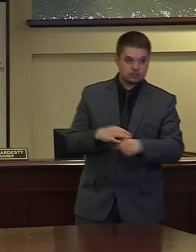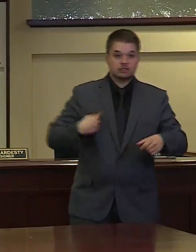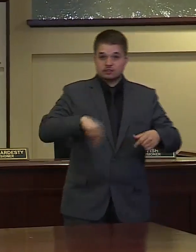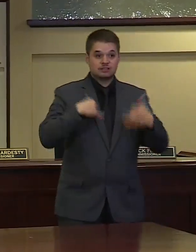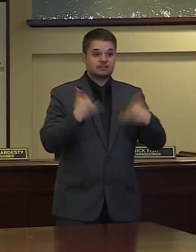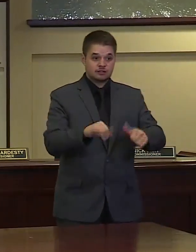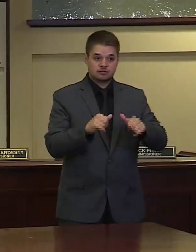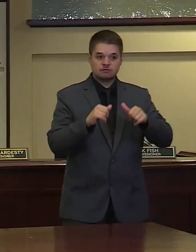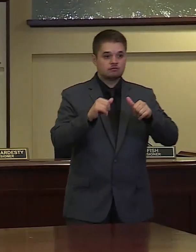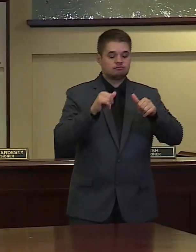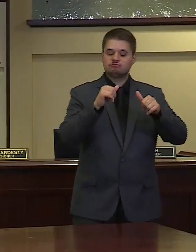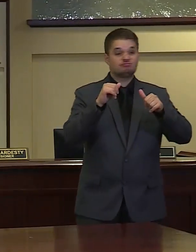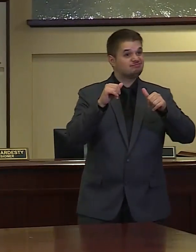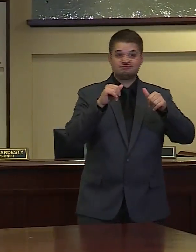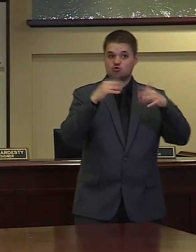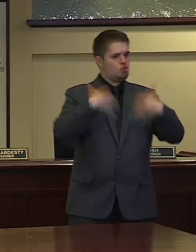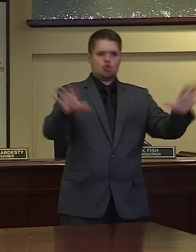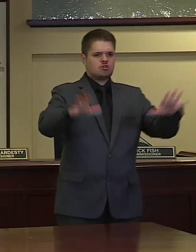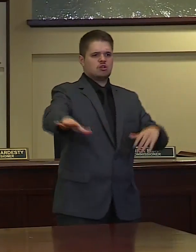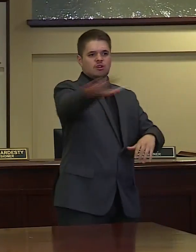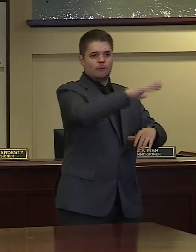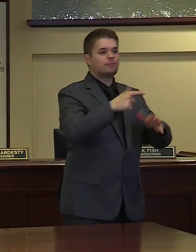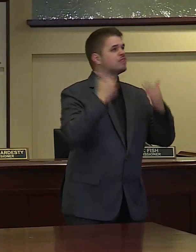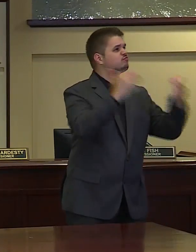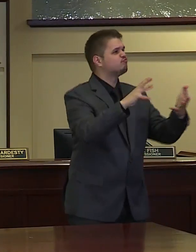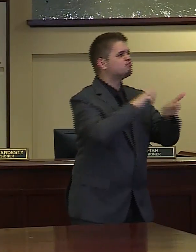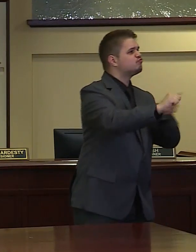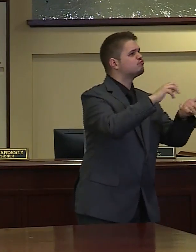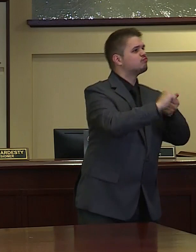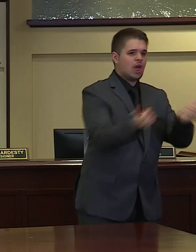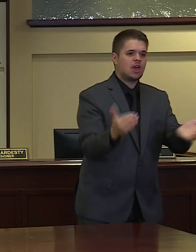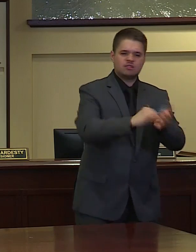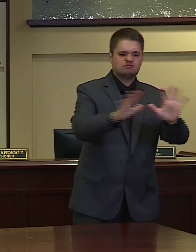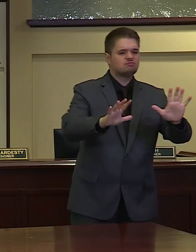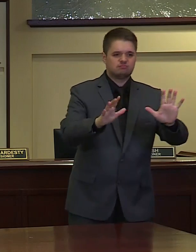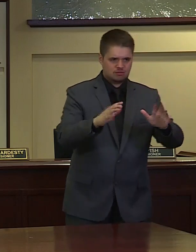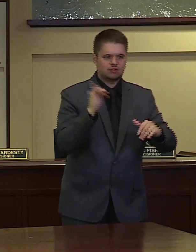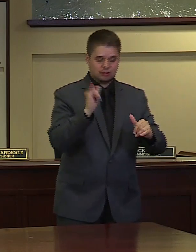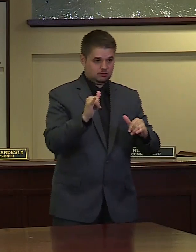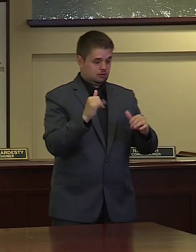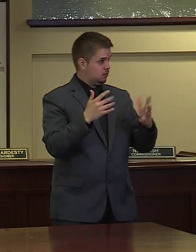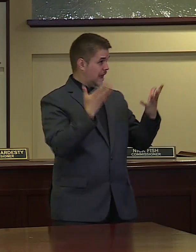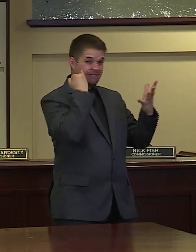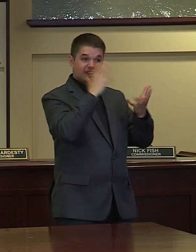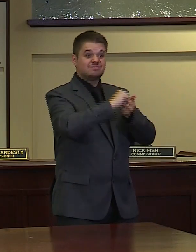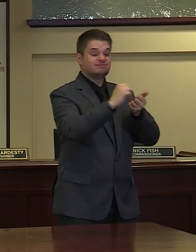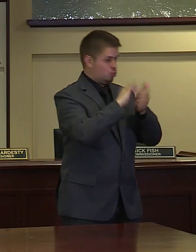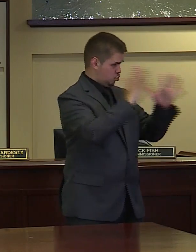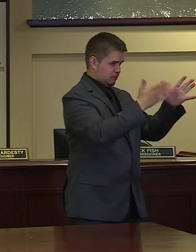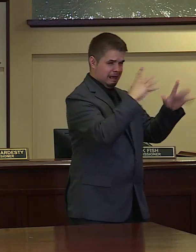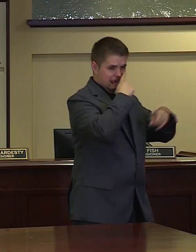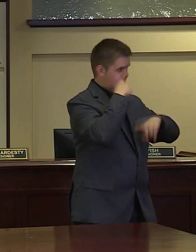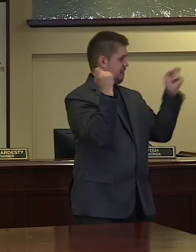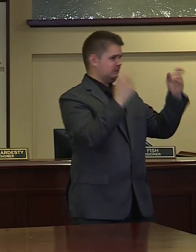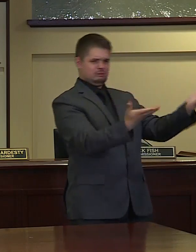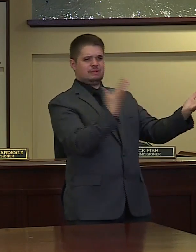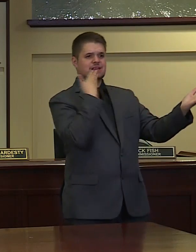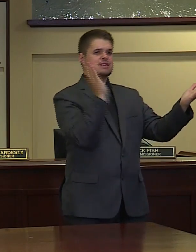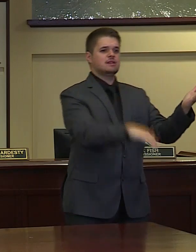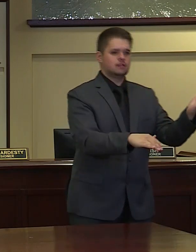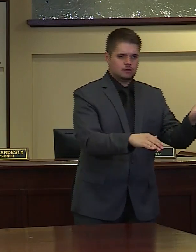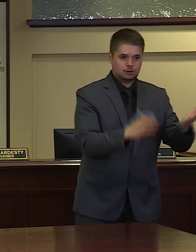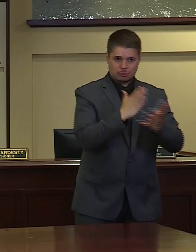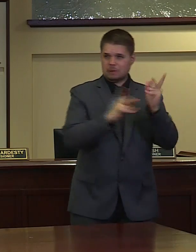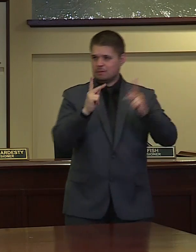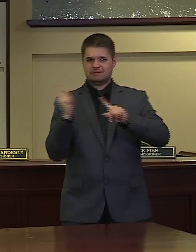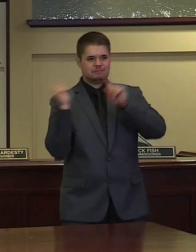city has been deeply stained by this ugliness. This watershed event will require those of us who live, work, or visit Portland to reevaluate what we want public safety